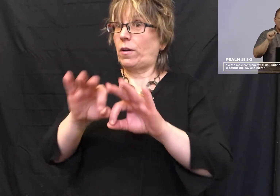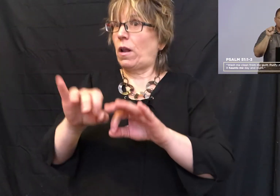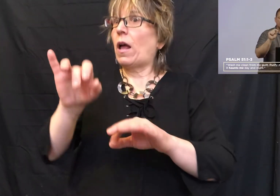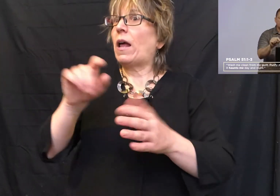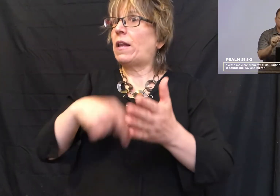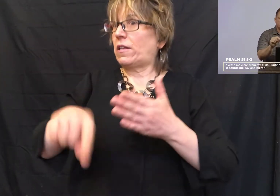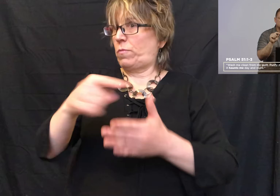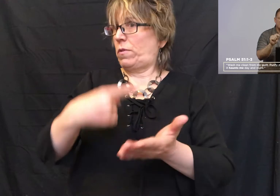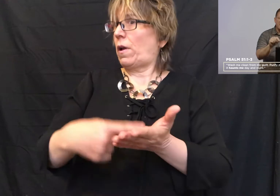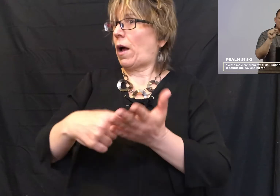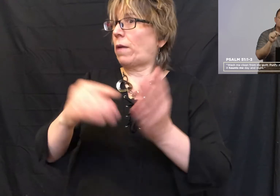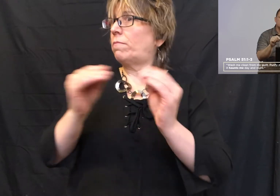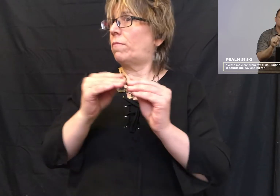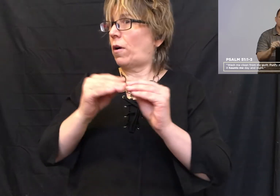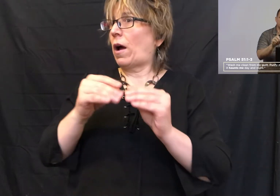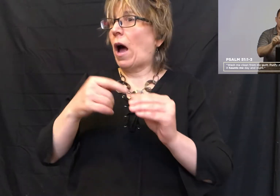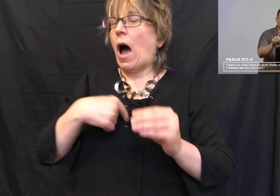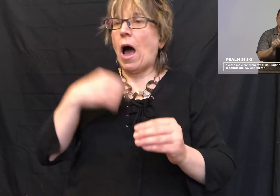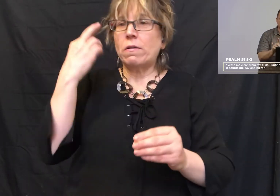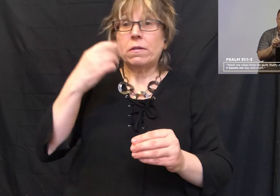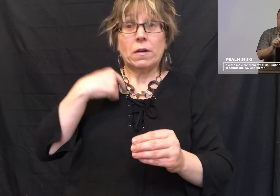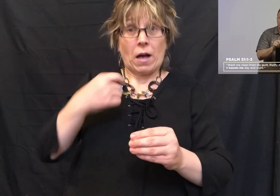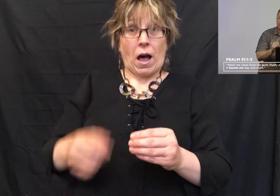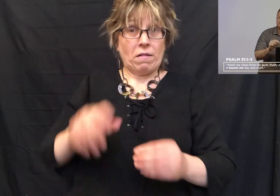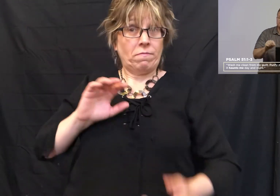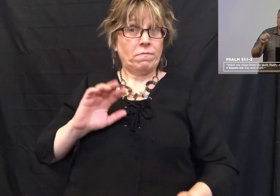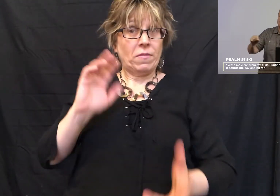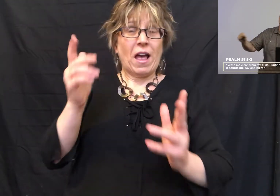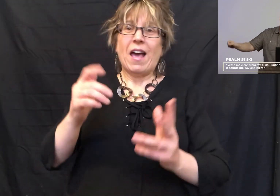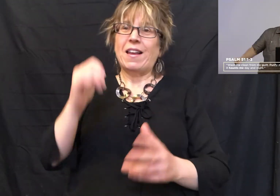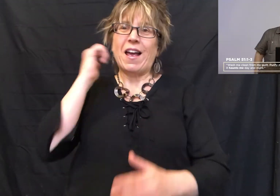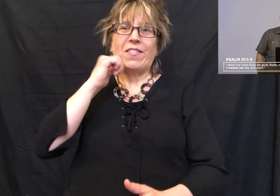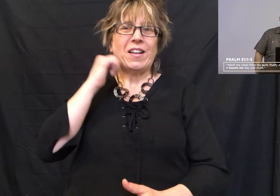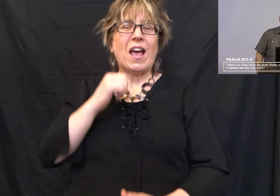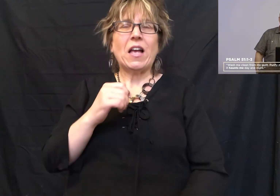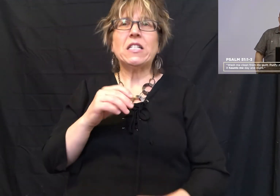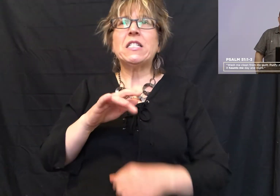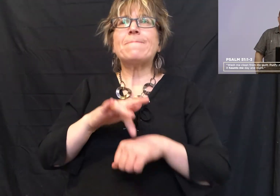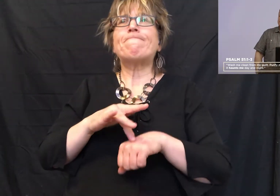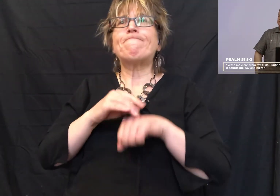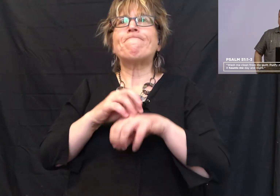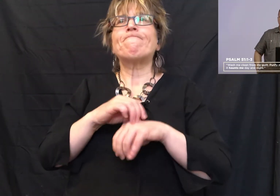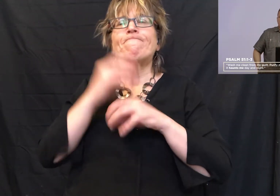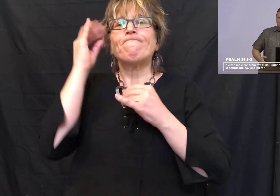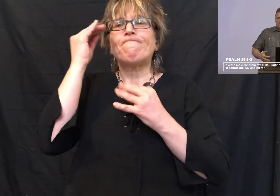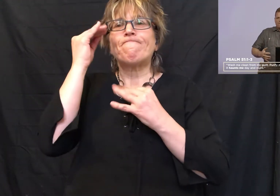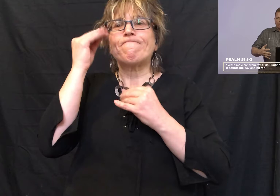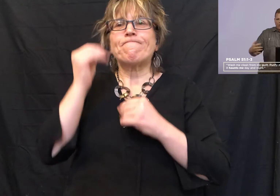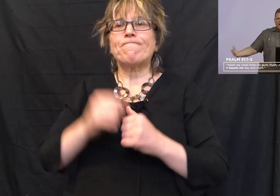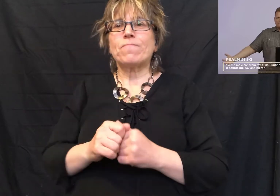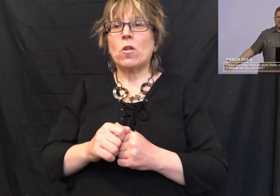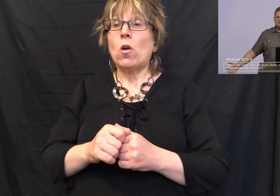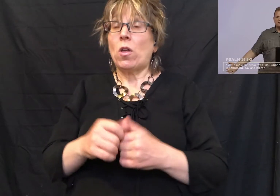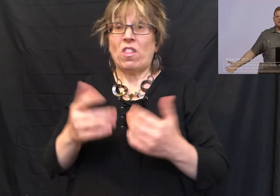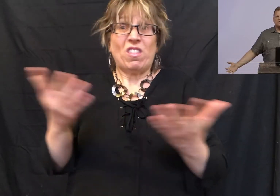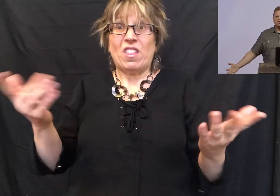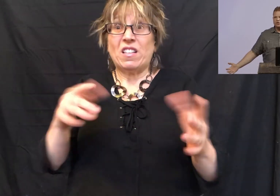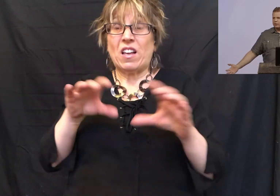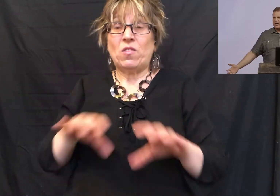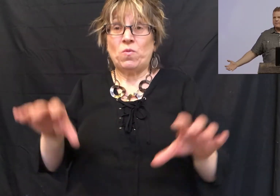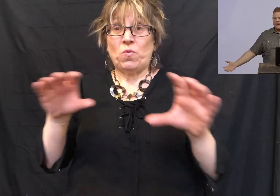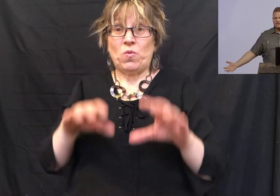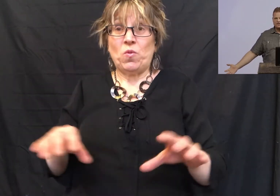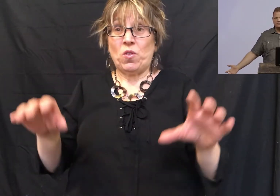week. I recognize that I have messed up. And then he says this, "It haunts me day and night." David's like, what I've done